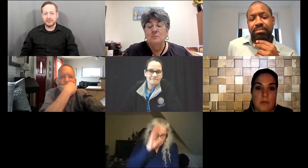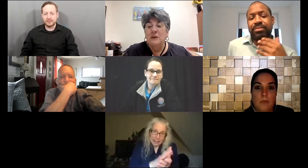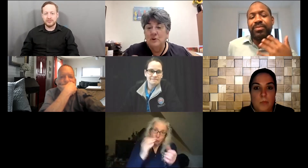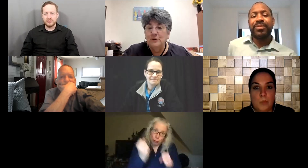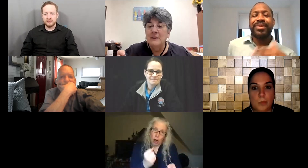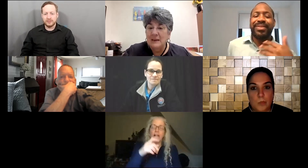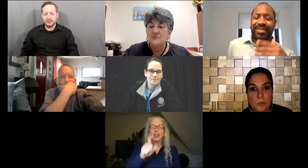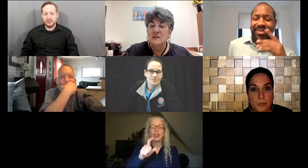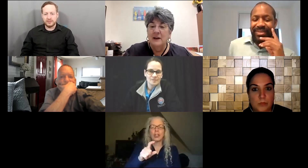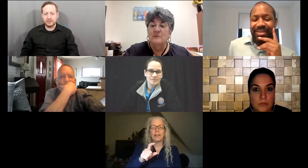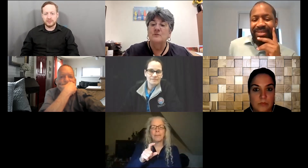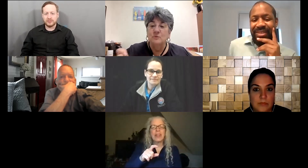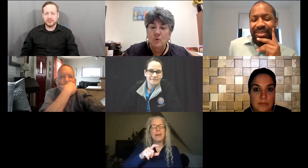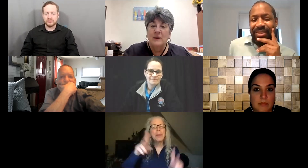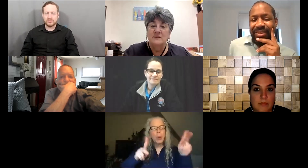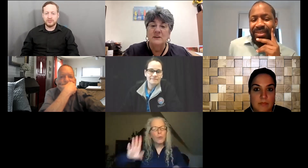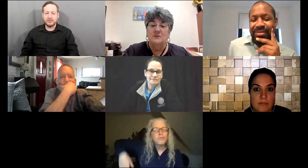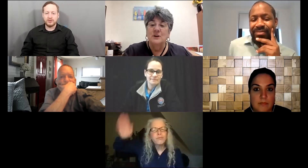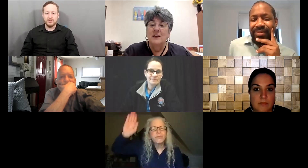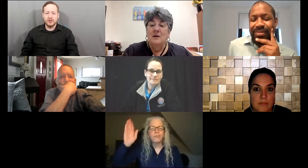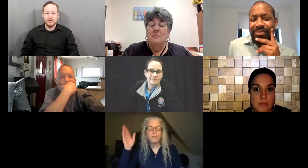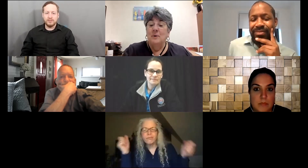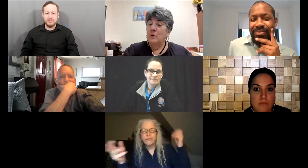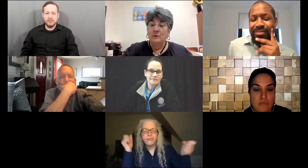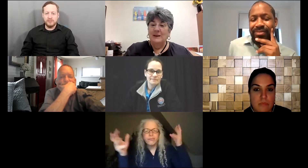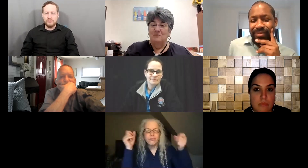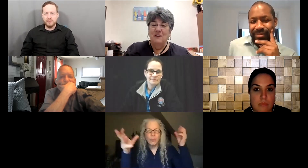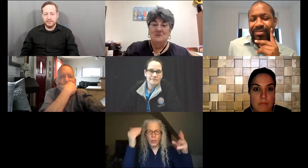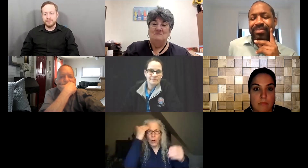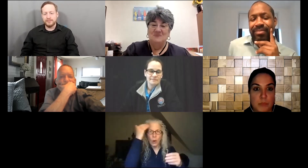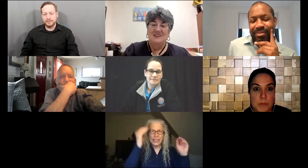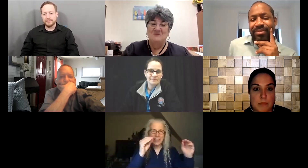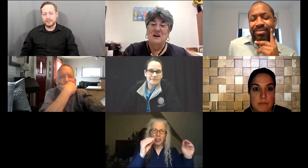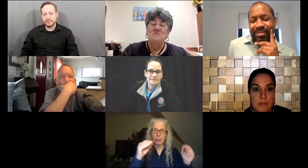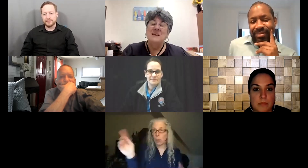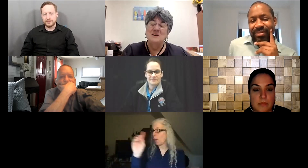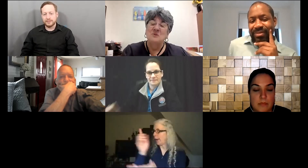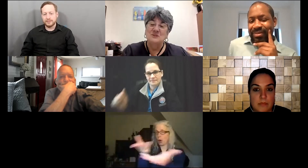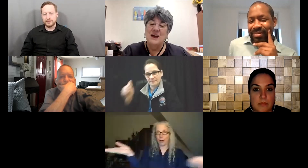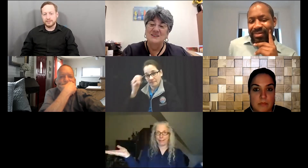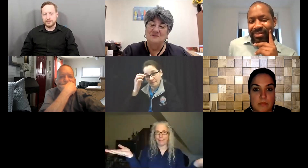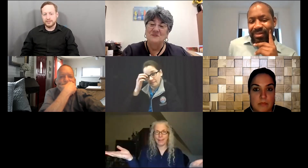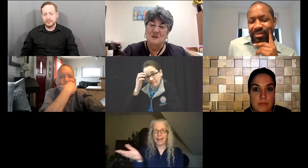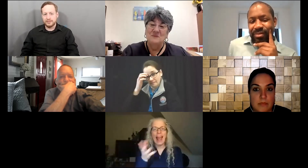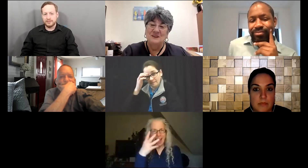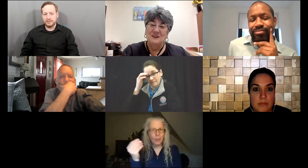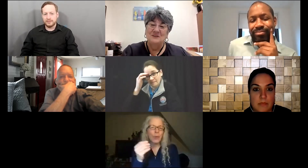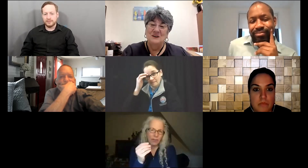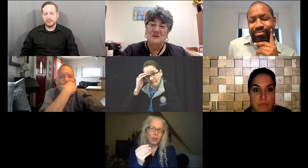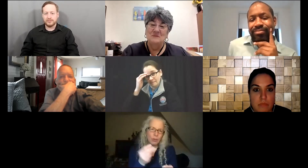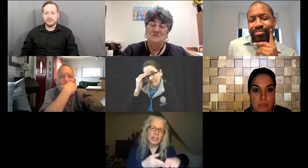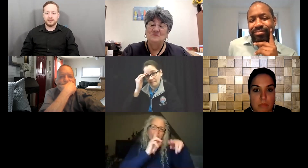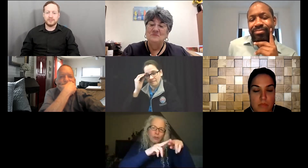it should be good native signers who know how to teach, but we got to find them, and we've got to make it more attractive for them,